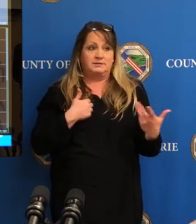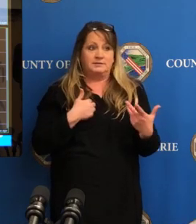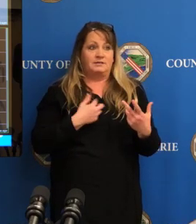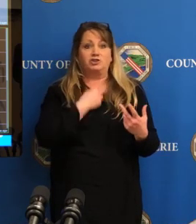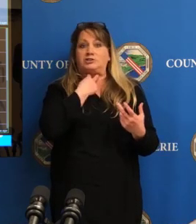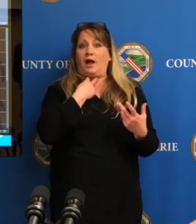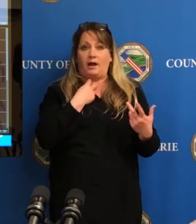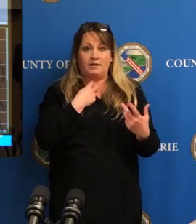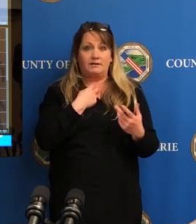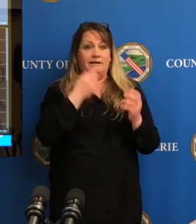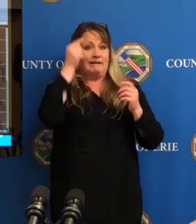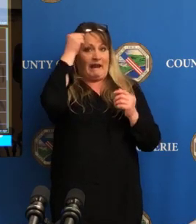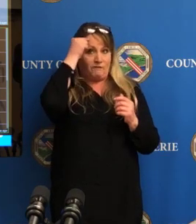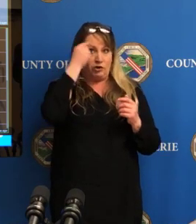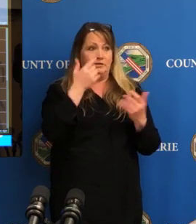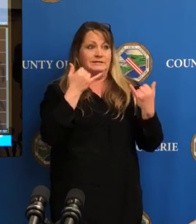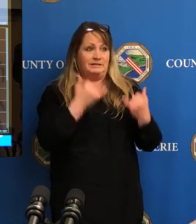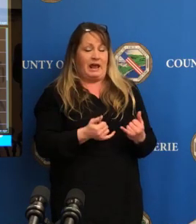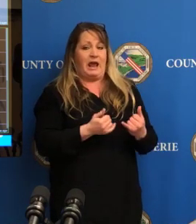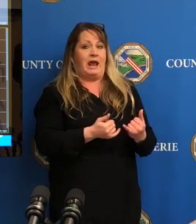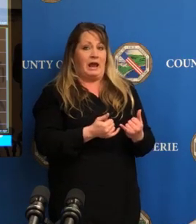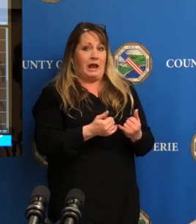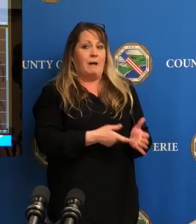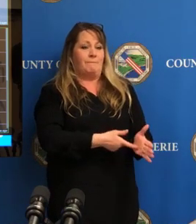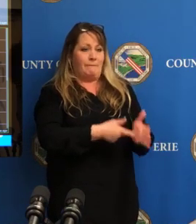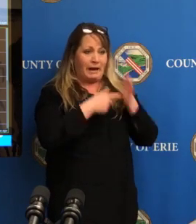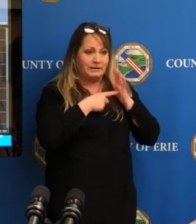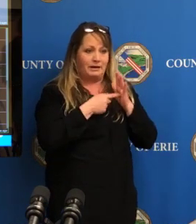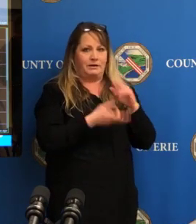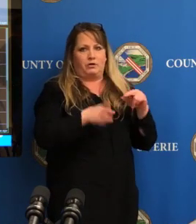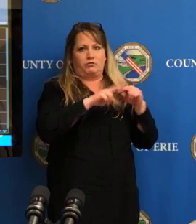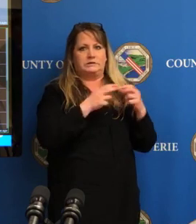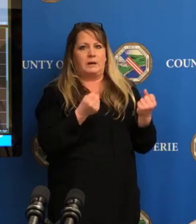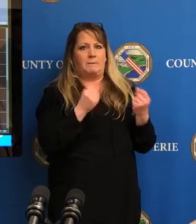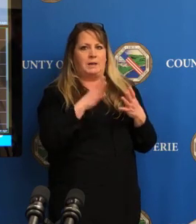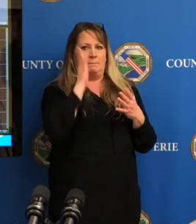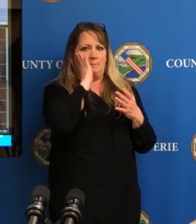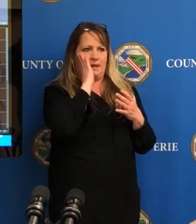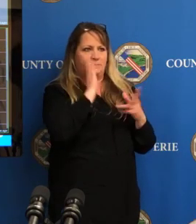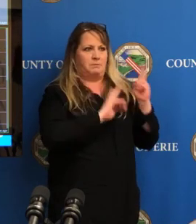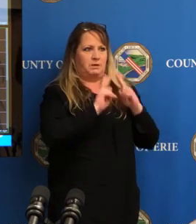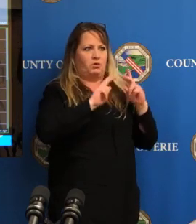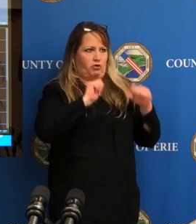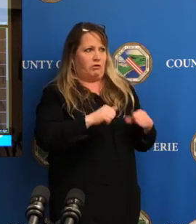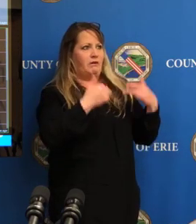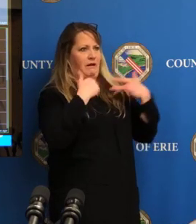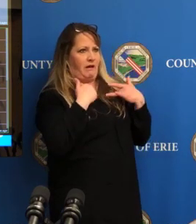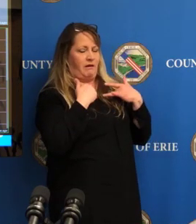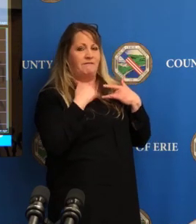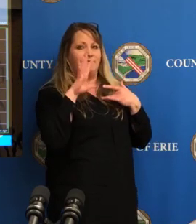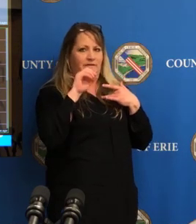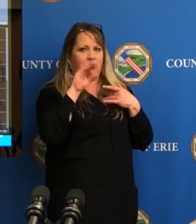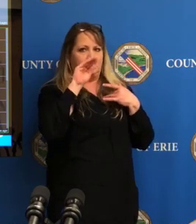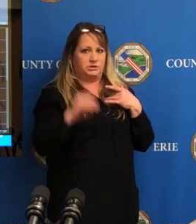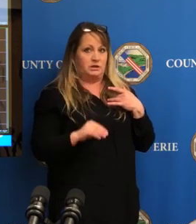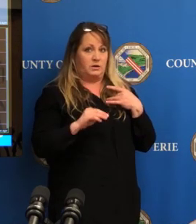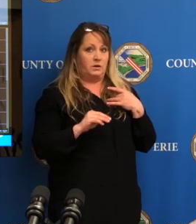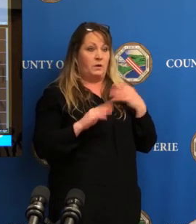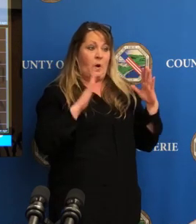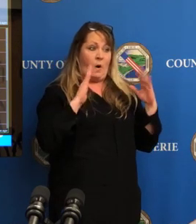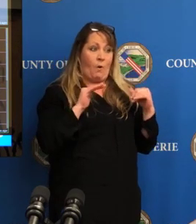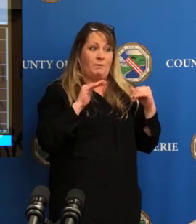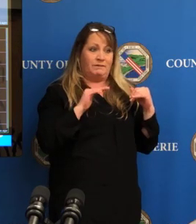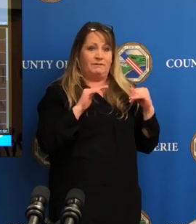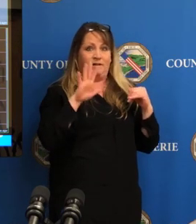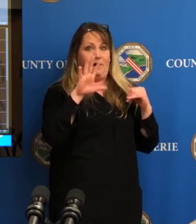today mandated that they increase their capacity by 50%, and also said he's hopeful they'll be able to increase their capacity by